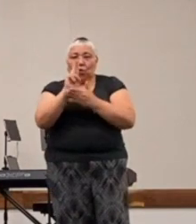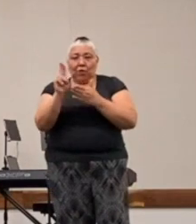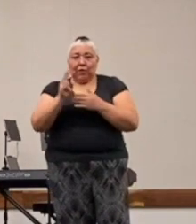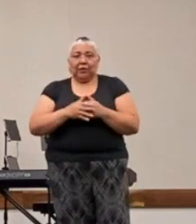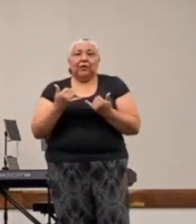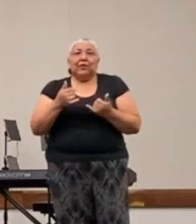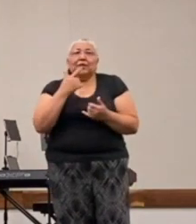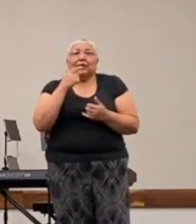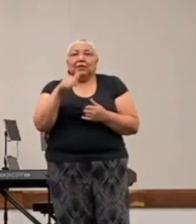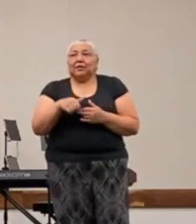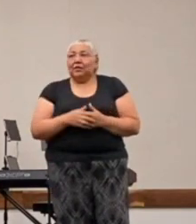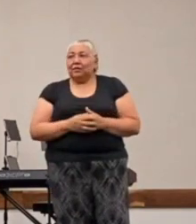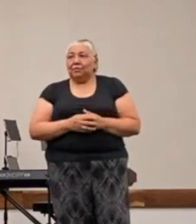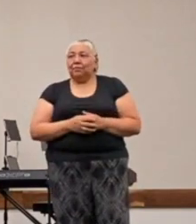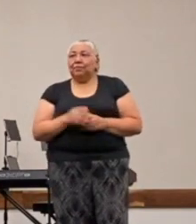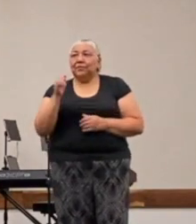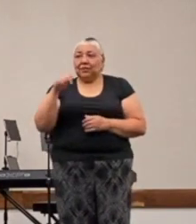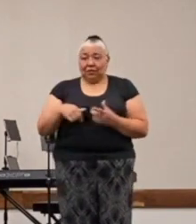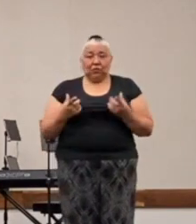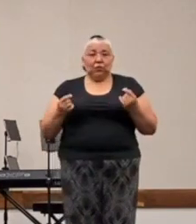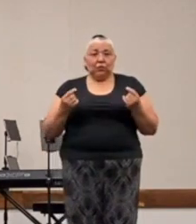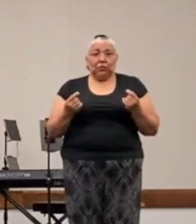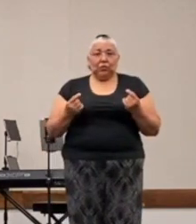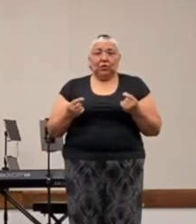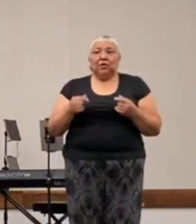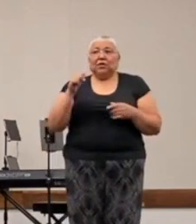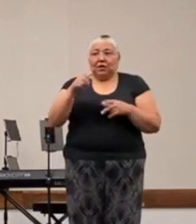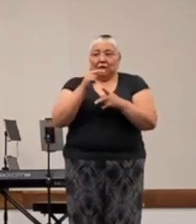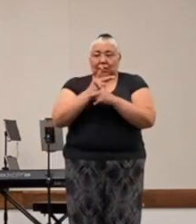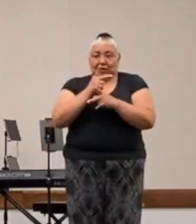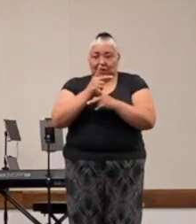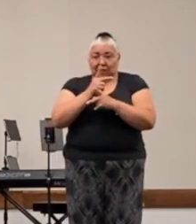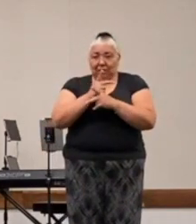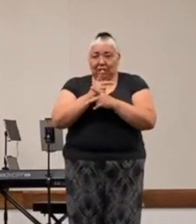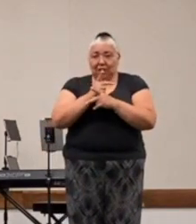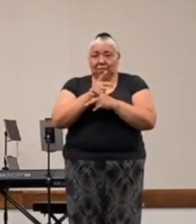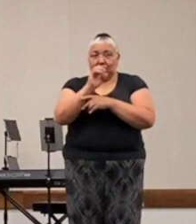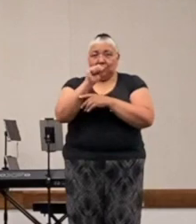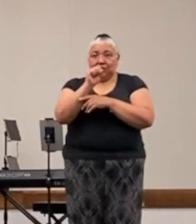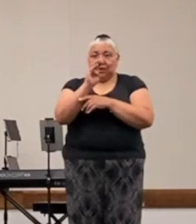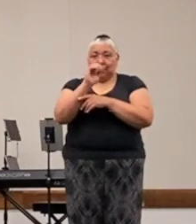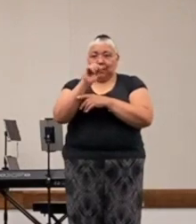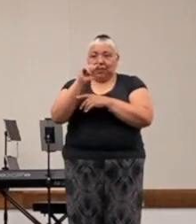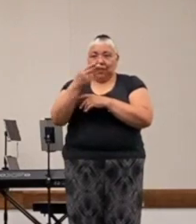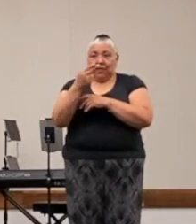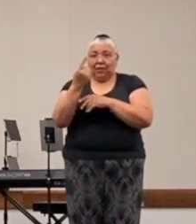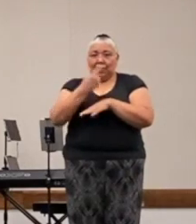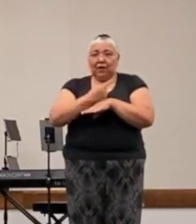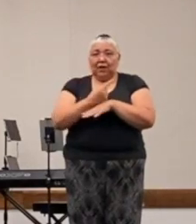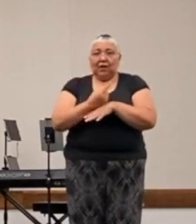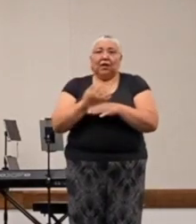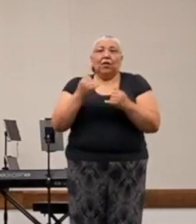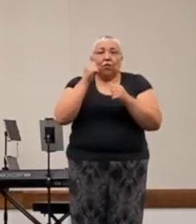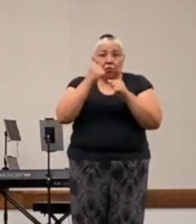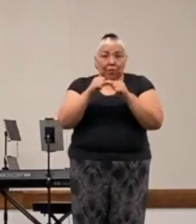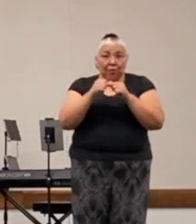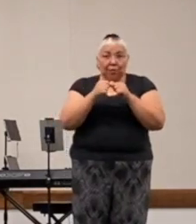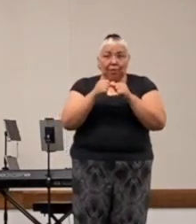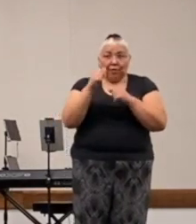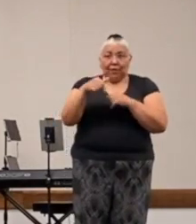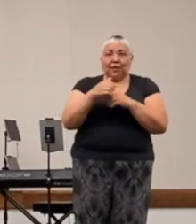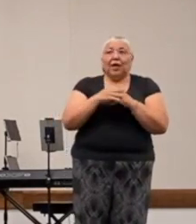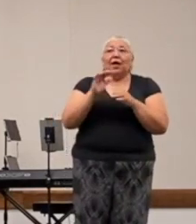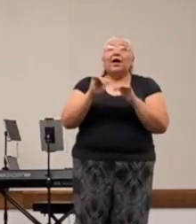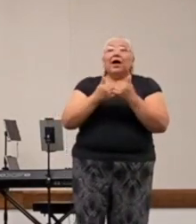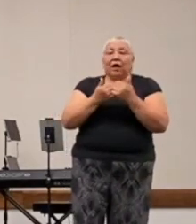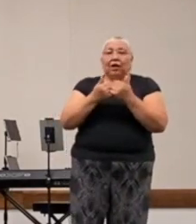He says this. So here's how you do it. Here's how you're to keep the Sabbath day, and here's how you are to, well, remember the Sabbath day, and here's how you're to keep